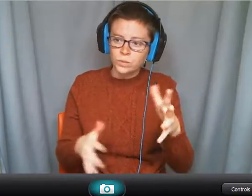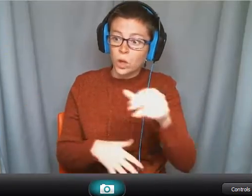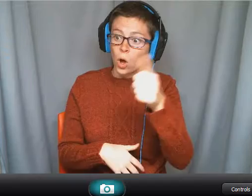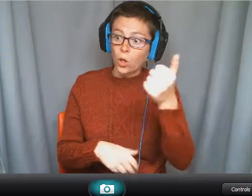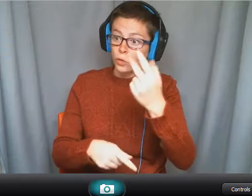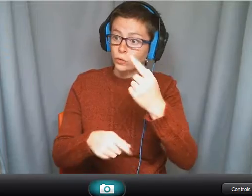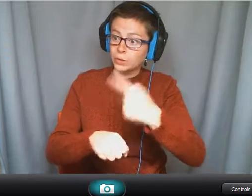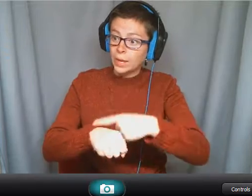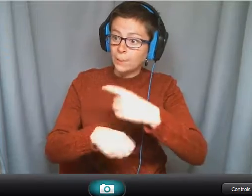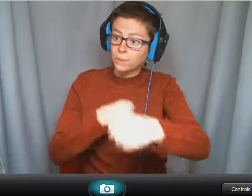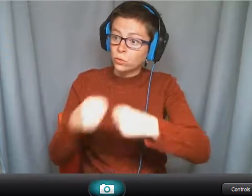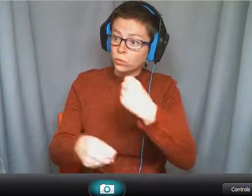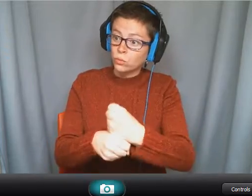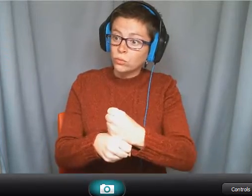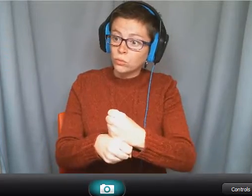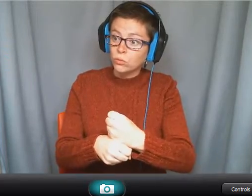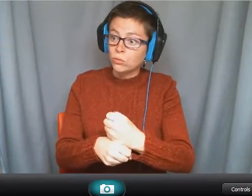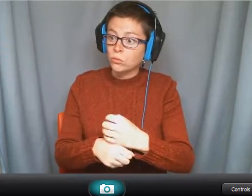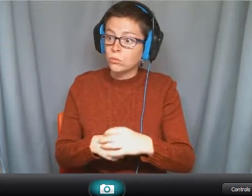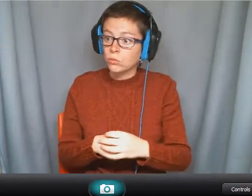Emily?